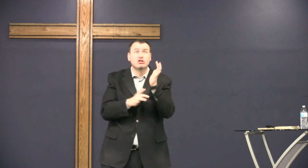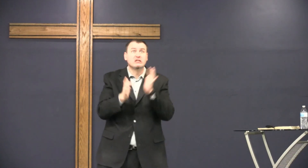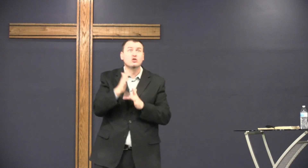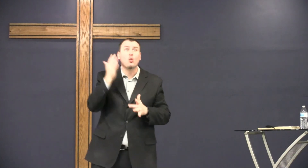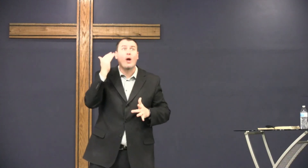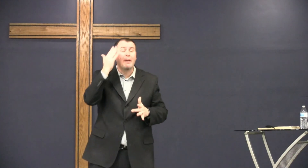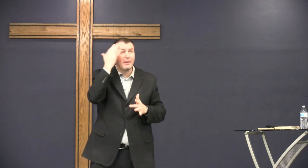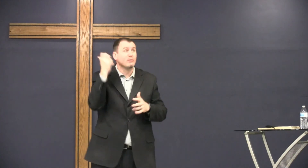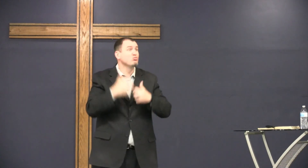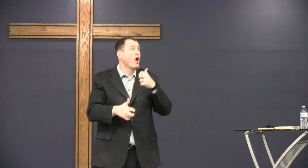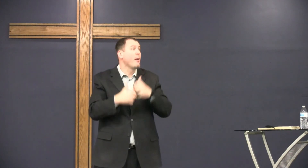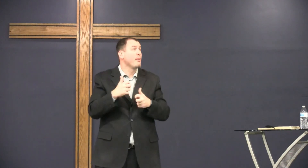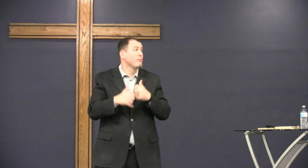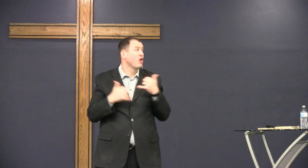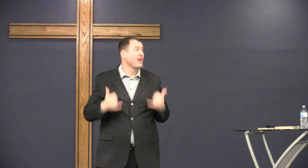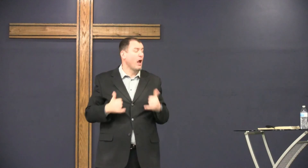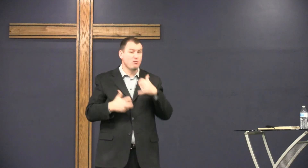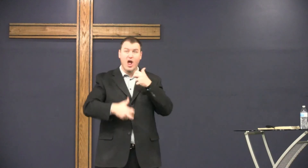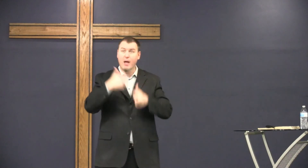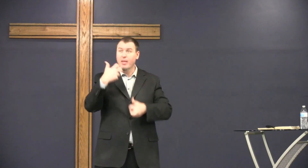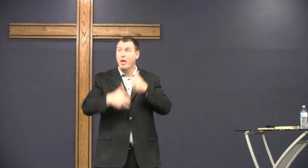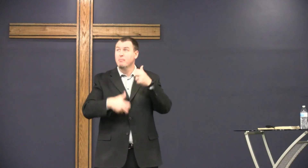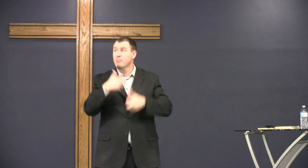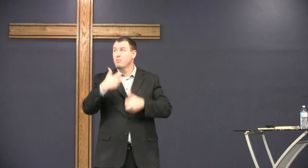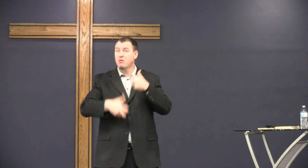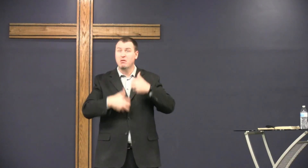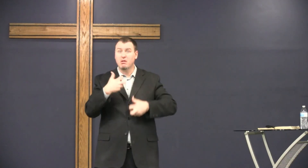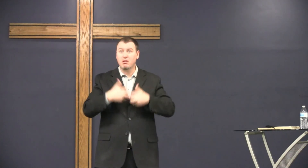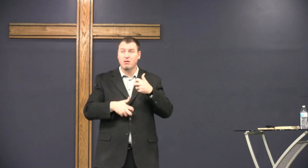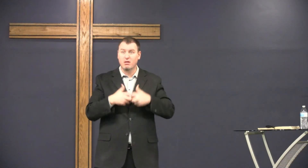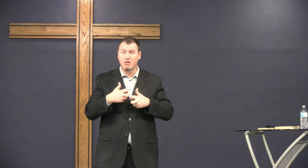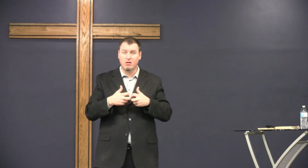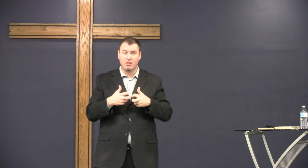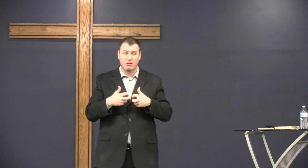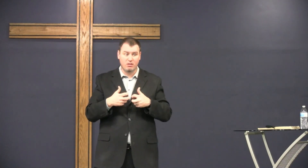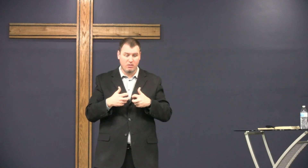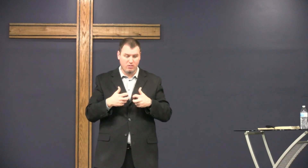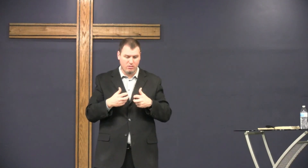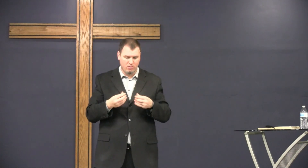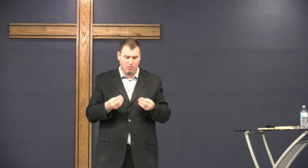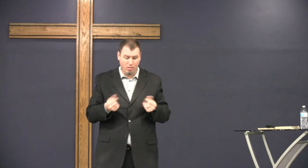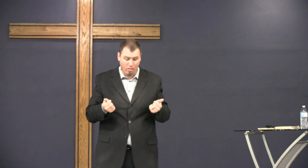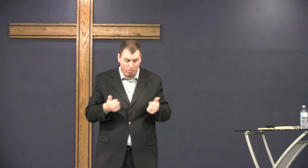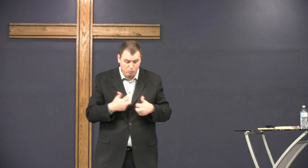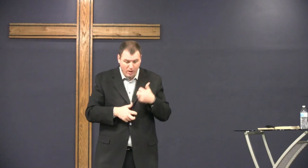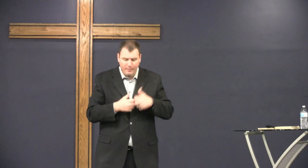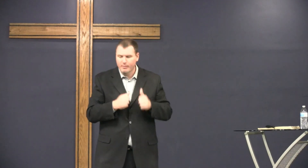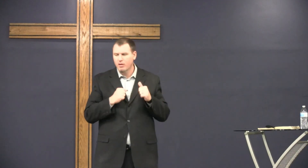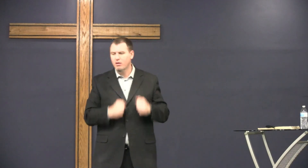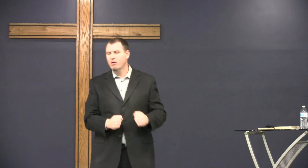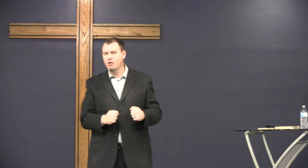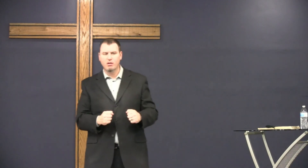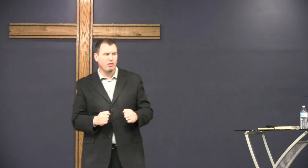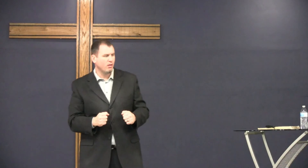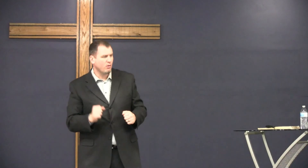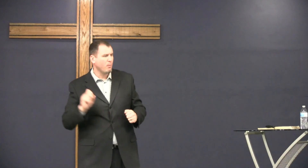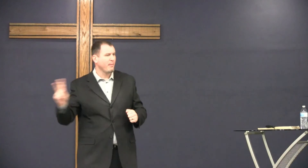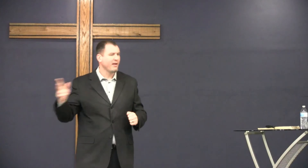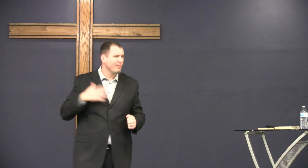We're interested in the things of Jesus because of problems that are happening right now. And then when the problems go away, then